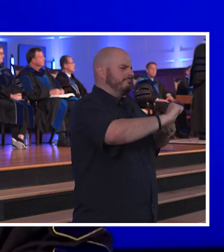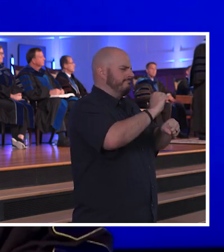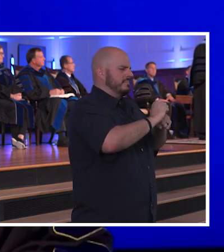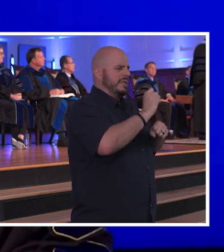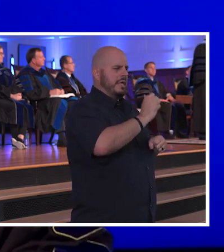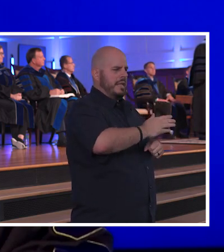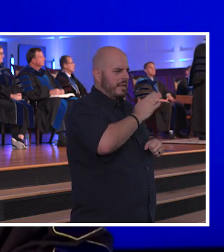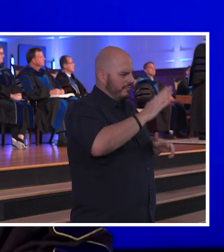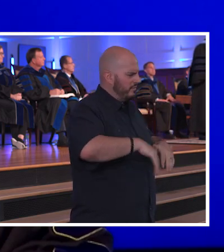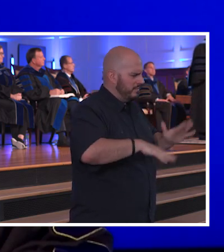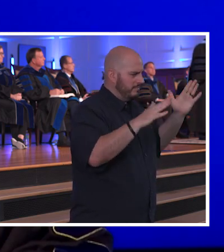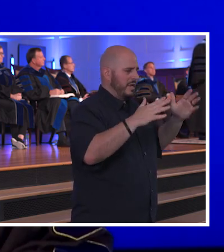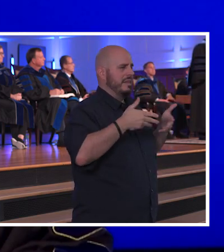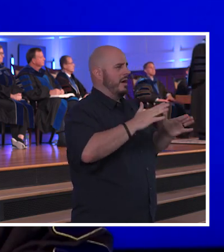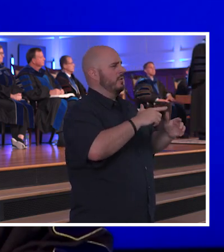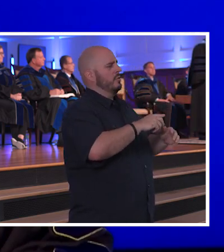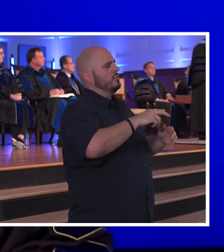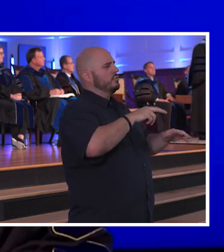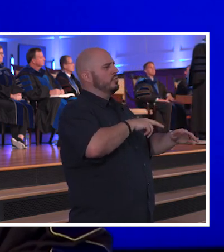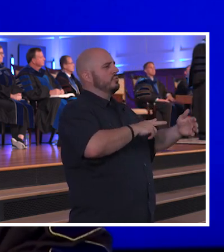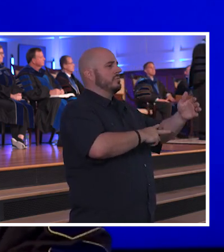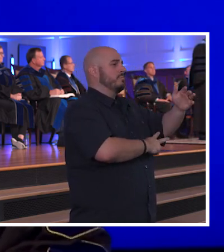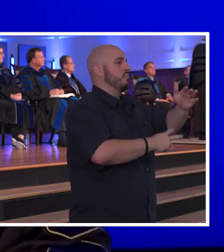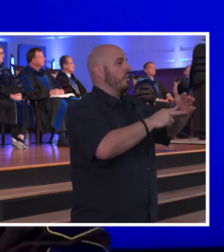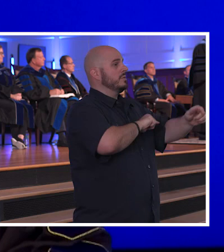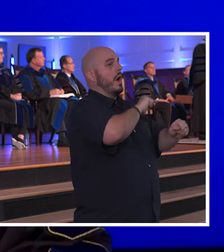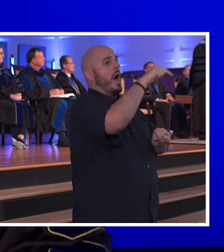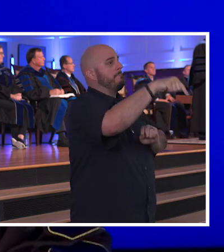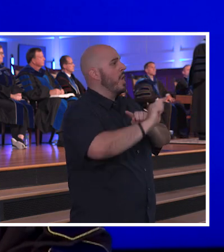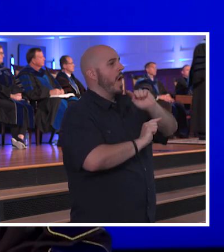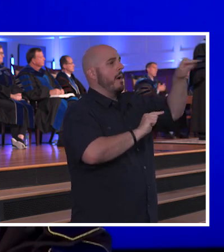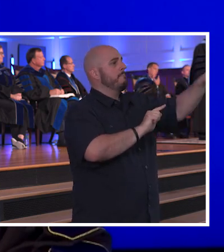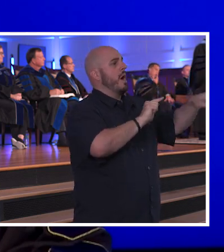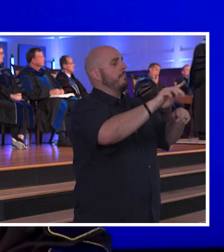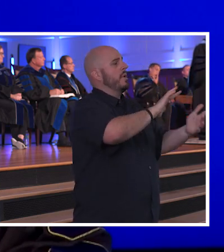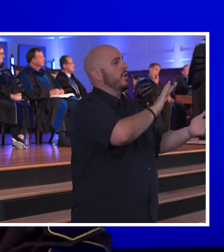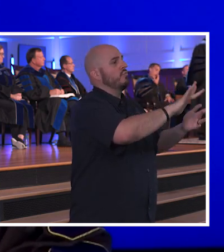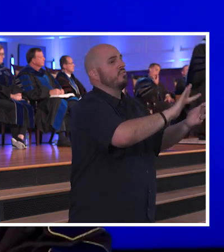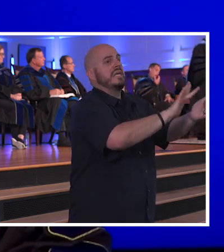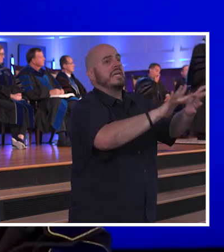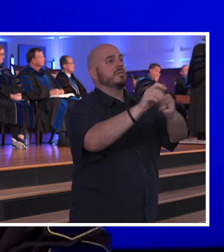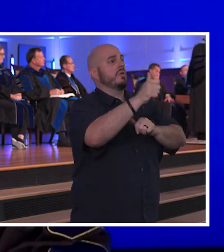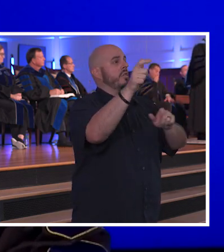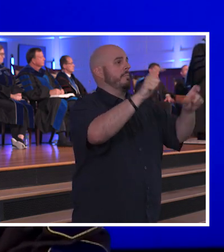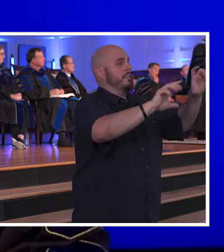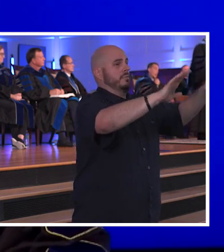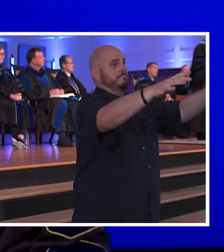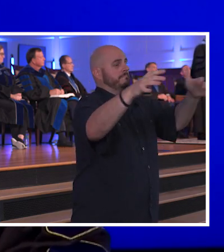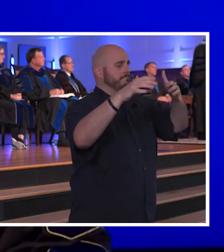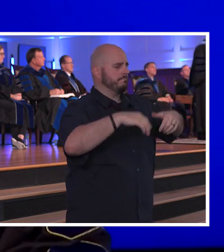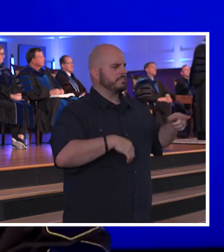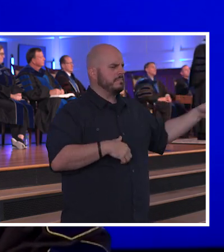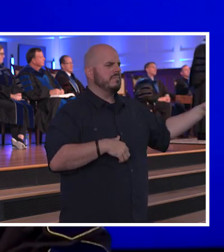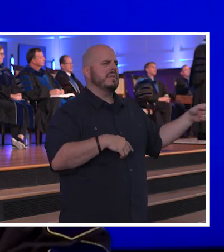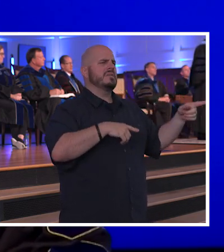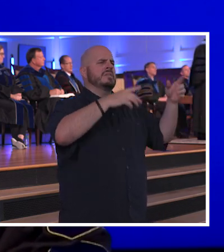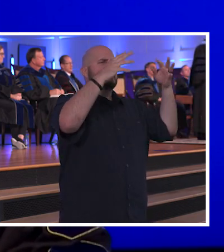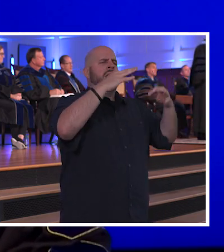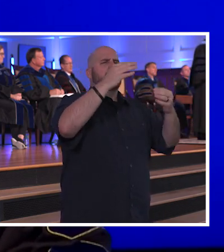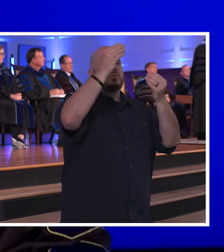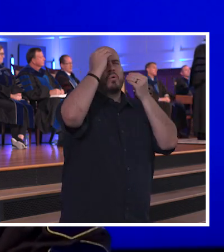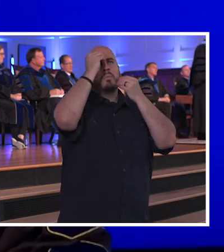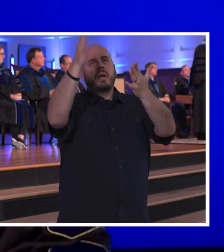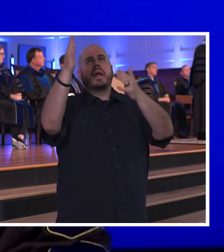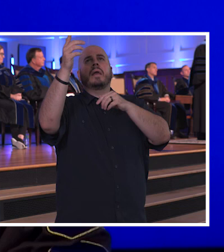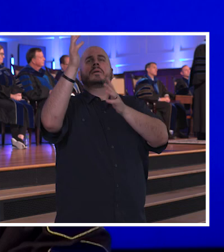many bridges in Jesus' name. As a result of Yvette's willingness to obey the call of God on her life, many